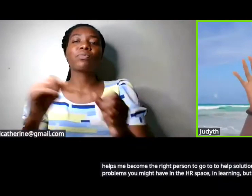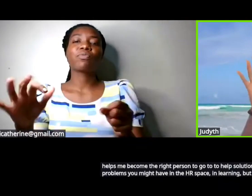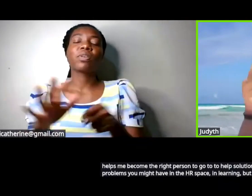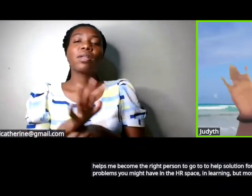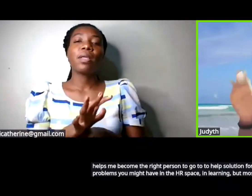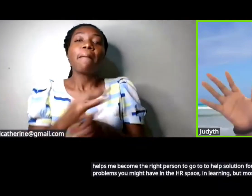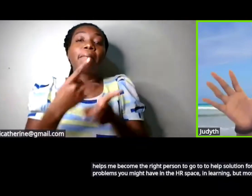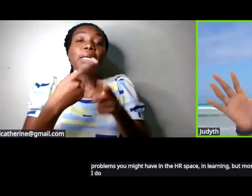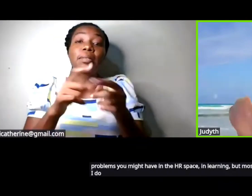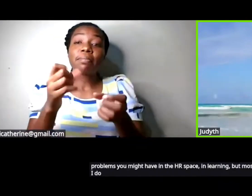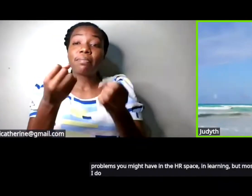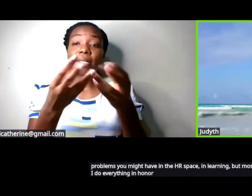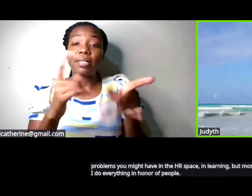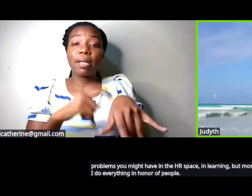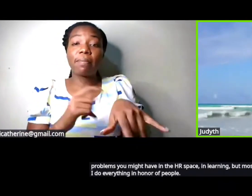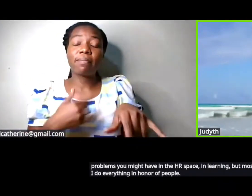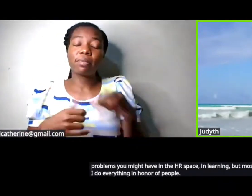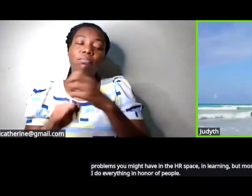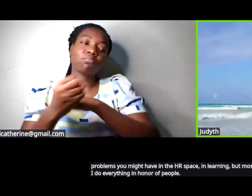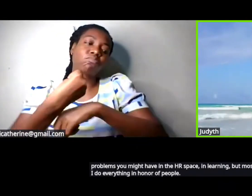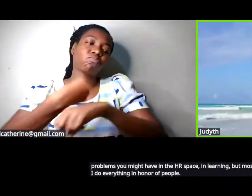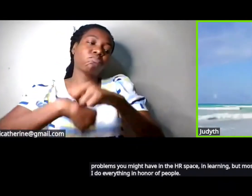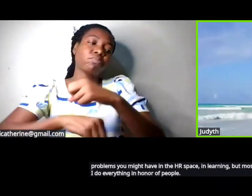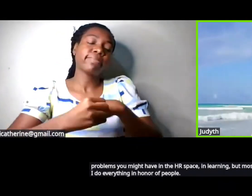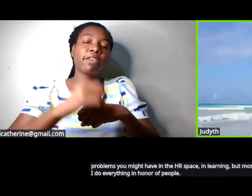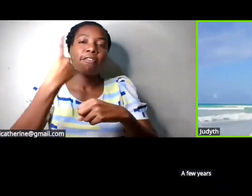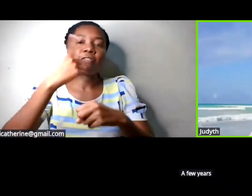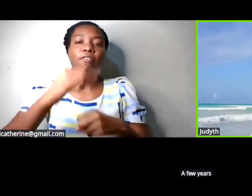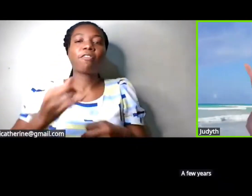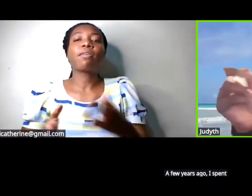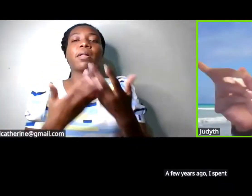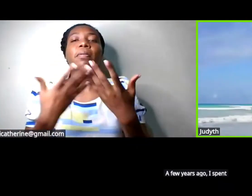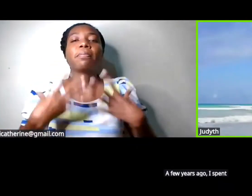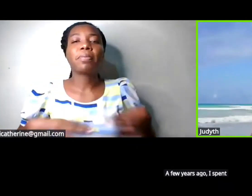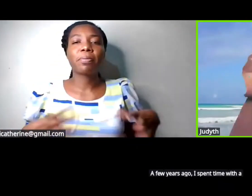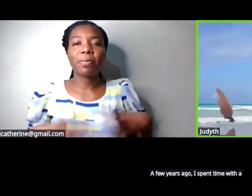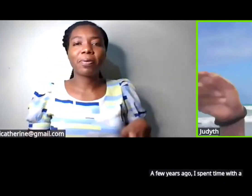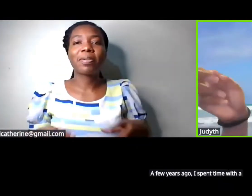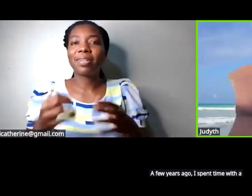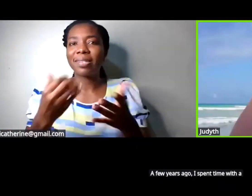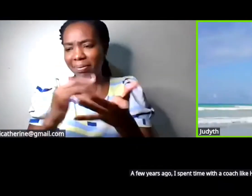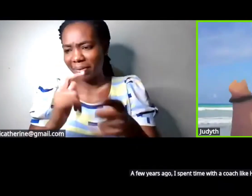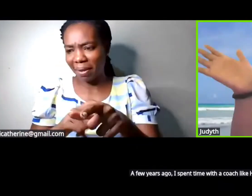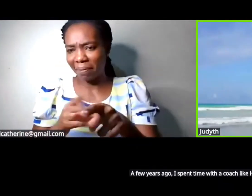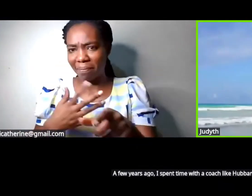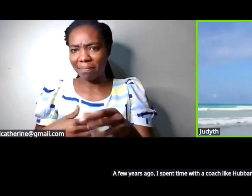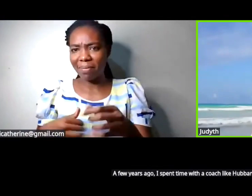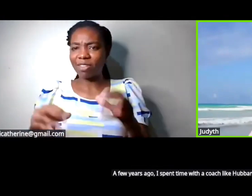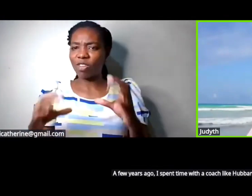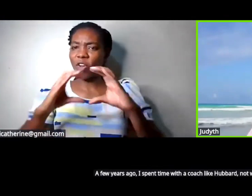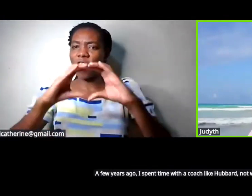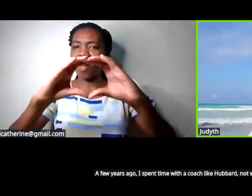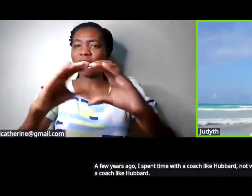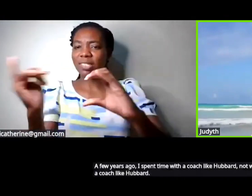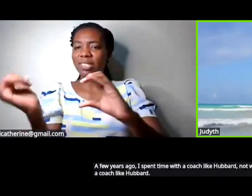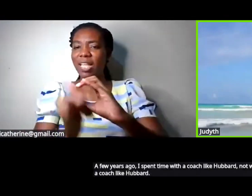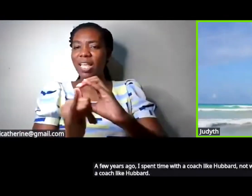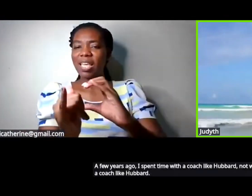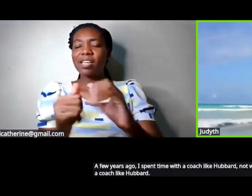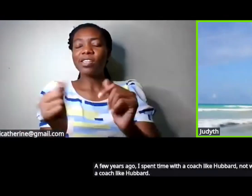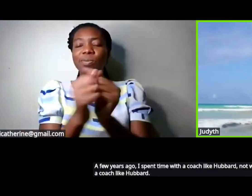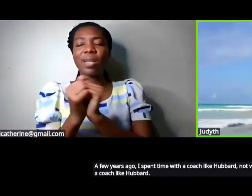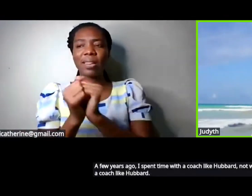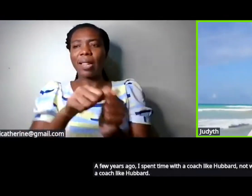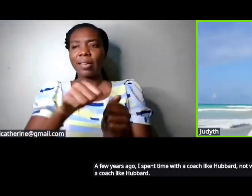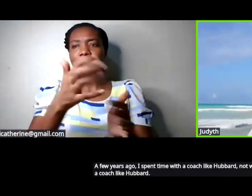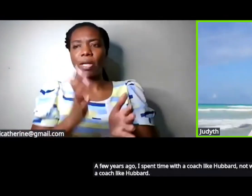everything in honor of people. A few years ago, I spent time with a coach like Hubbard, not with Hubbard, but a coach like Hubbard, in my